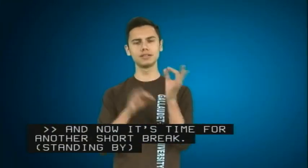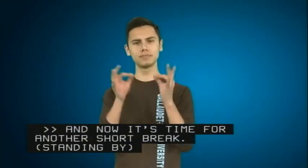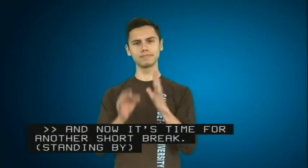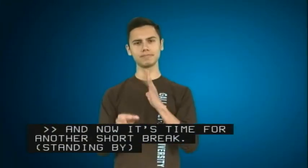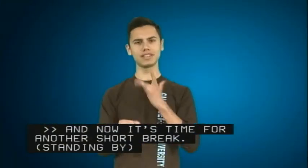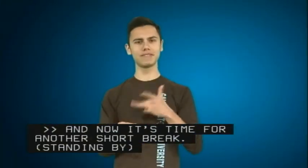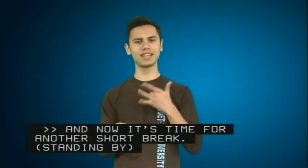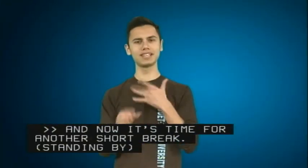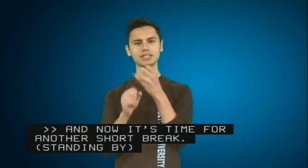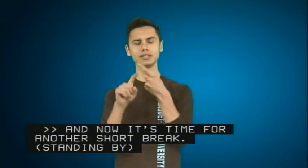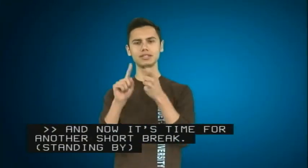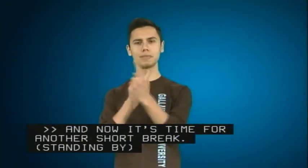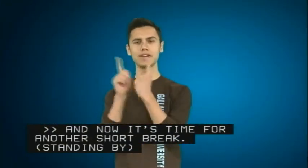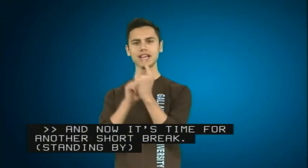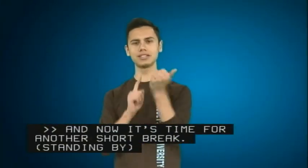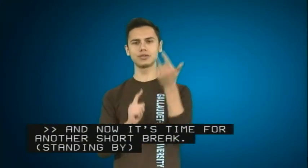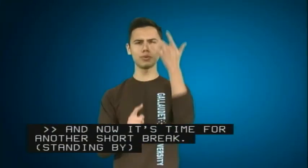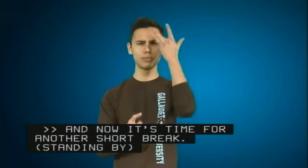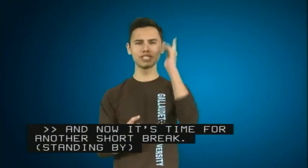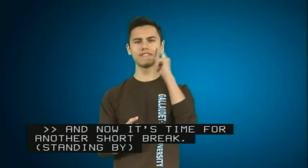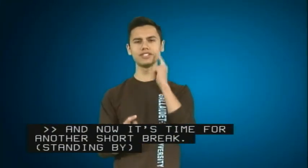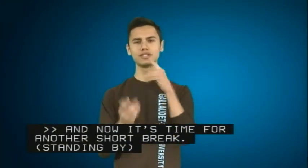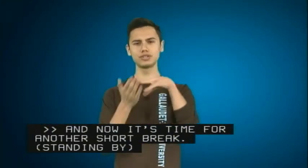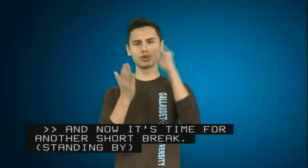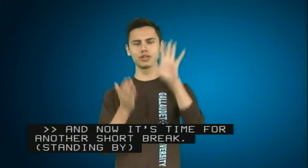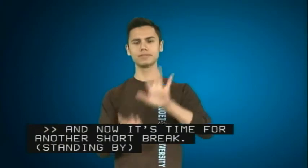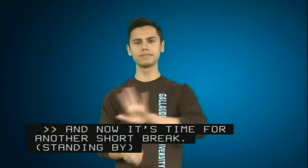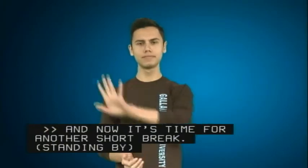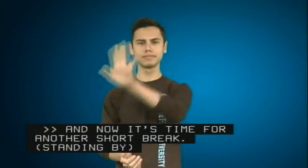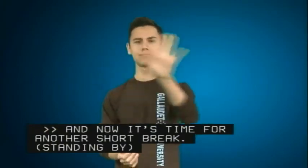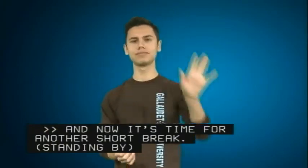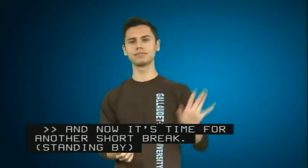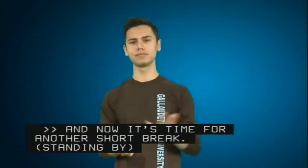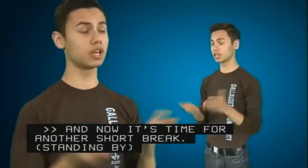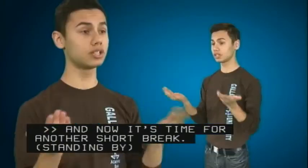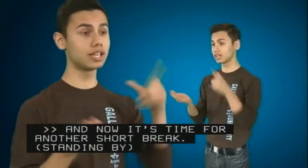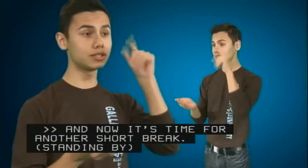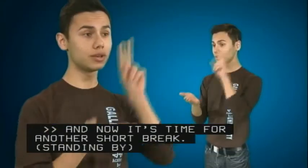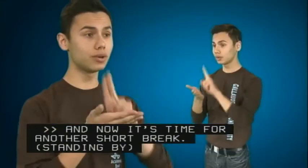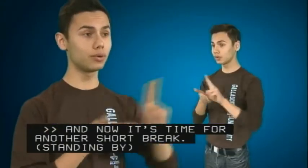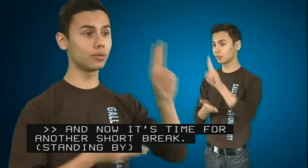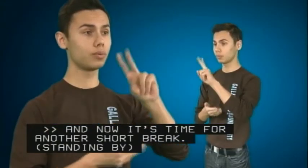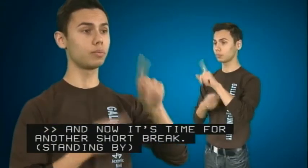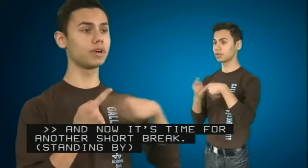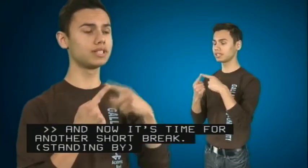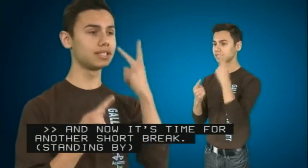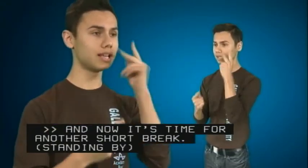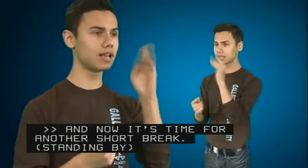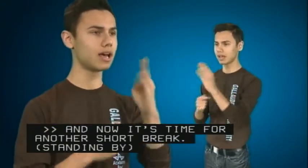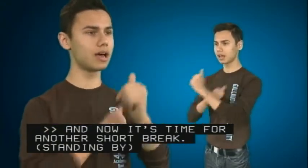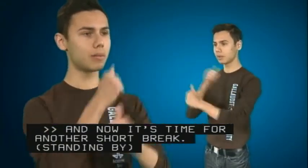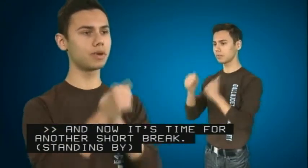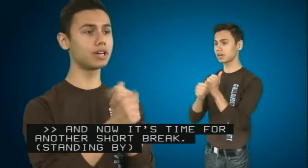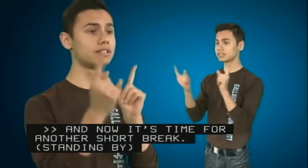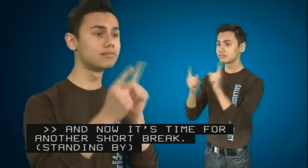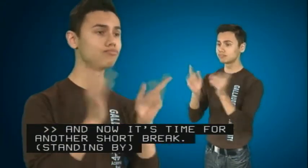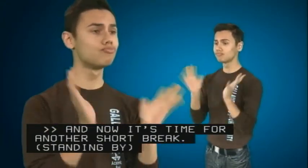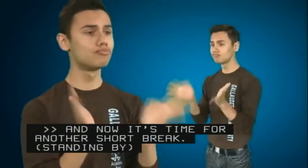It's really hard to explain the incredible sensation of meeting other brilliant deaf students from all over. When I'd see an academical alumni here at Gallaudet